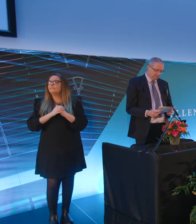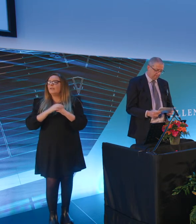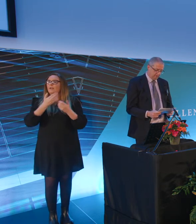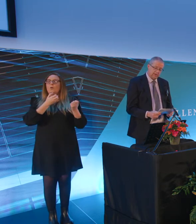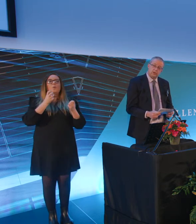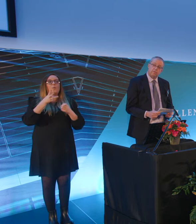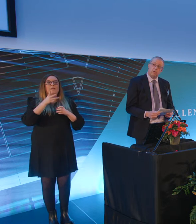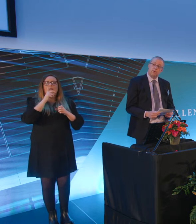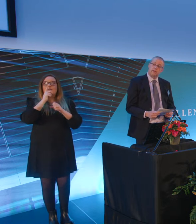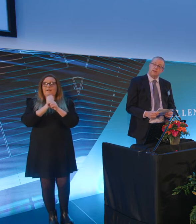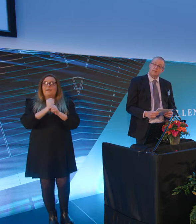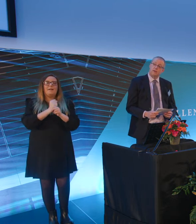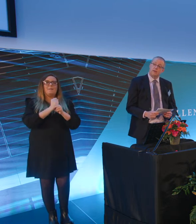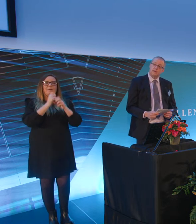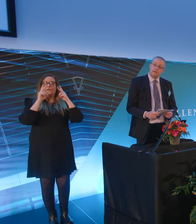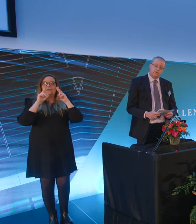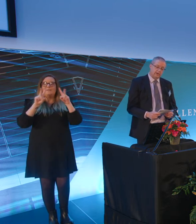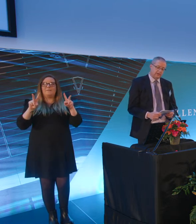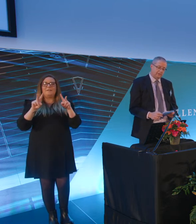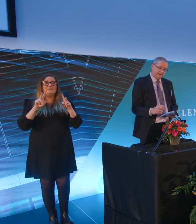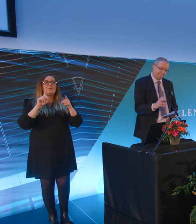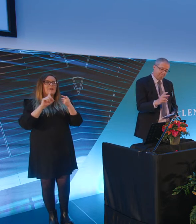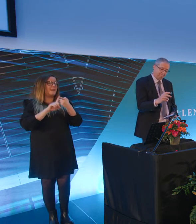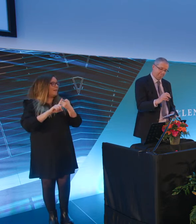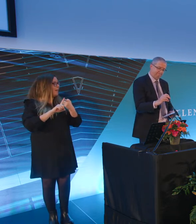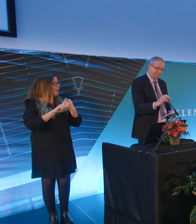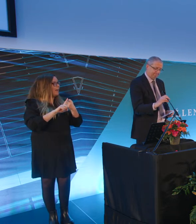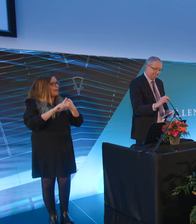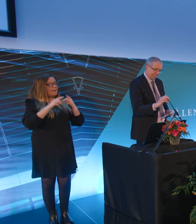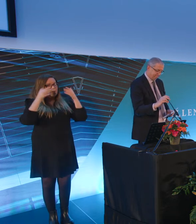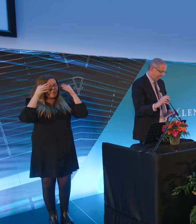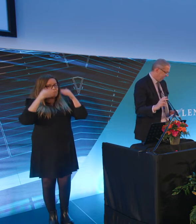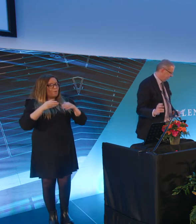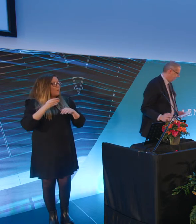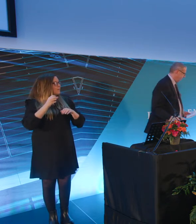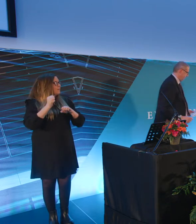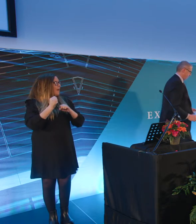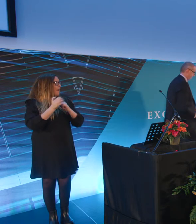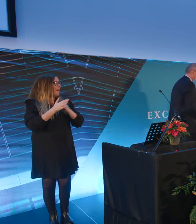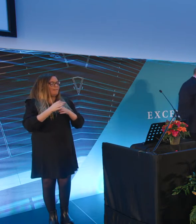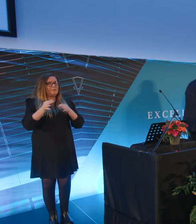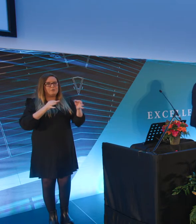and areas of strategic focus as outlined in the strategic plan.